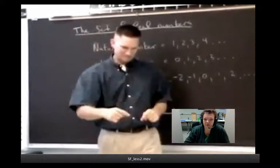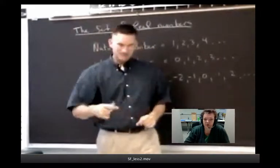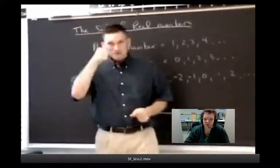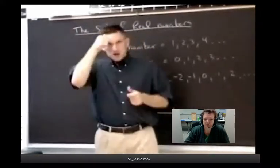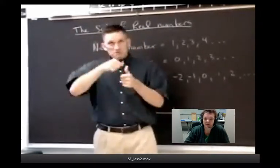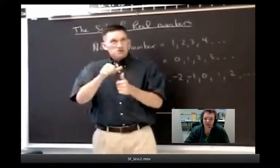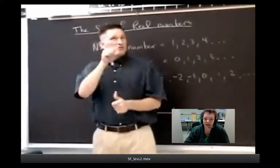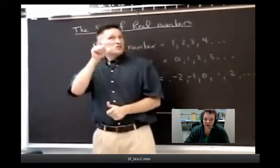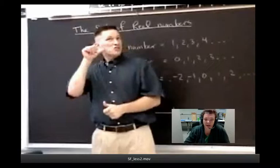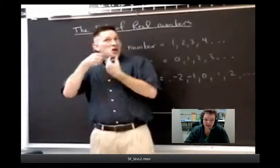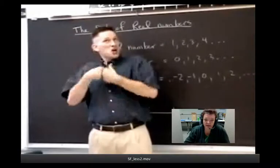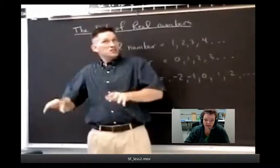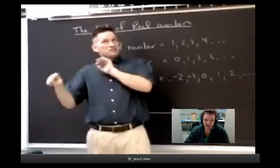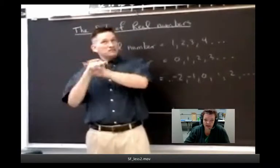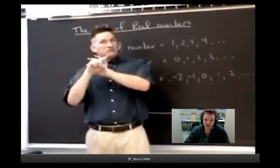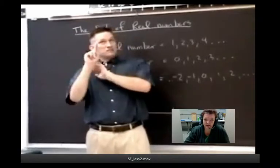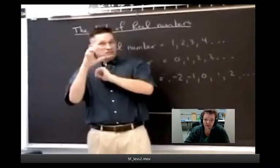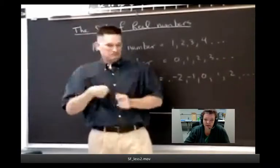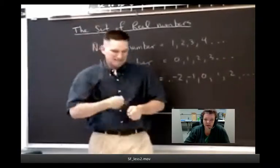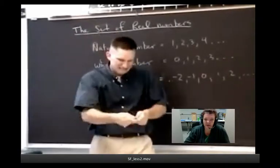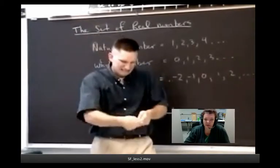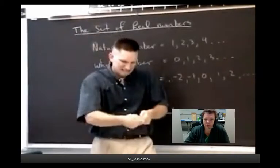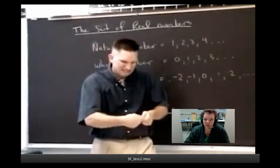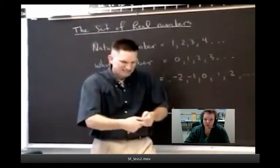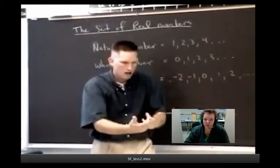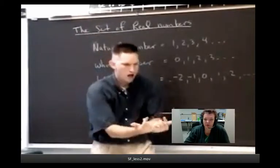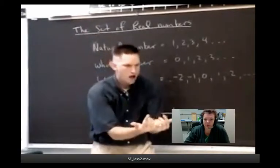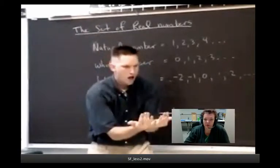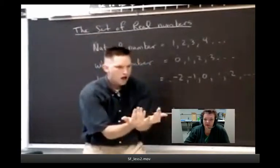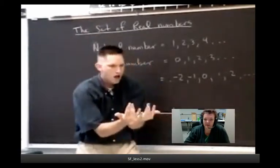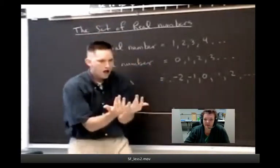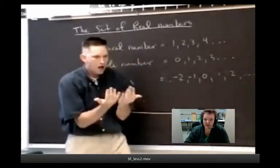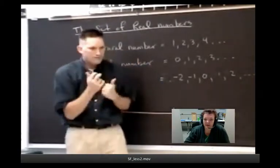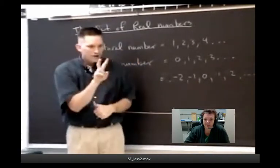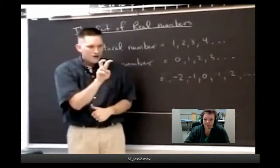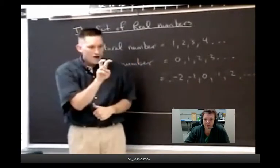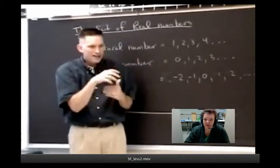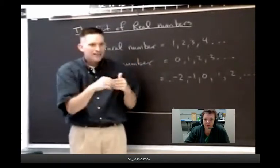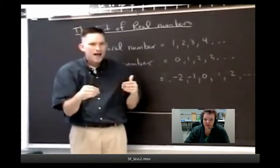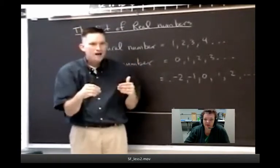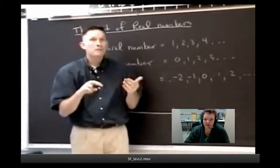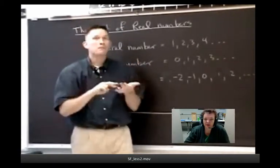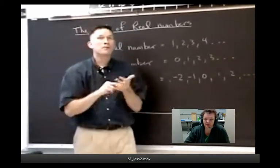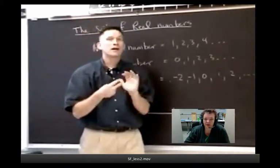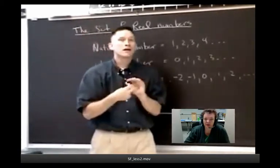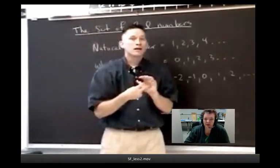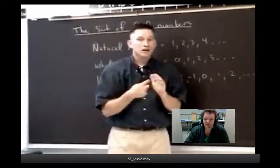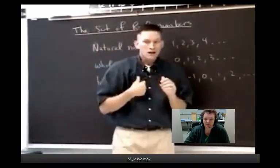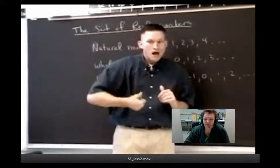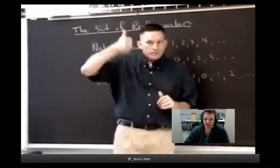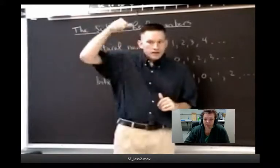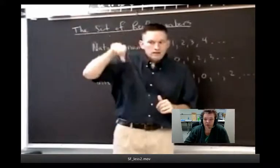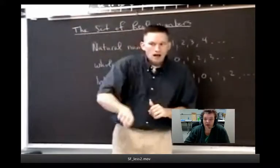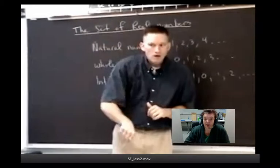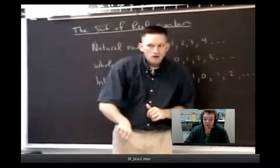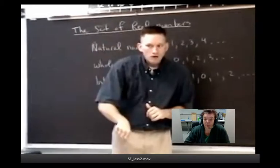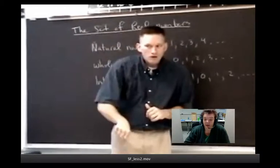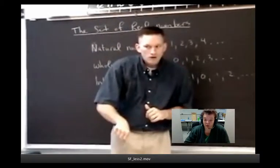So they come back again the next day, remembering, okay, I've lost this much, gambling some more, and you